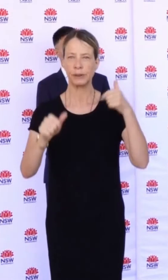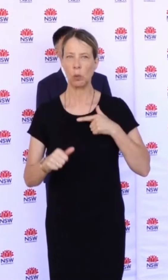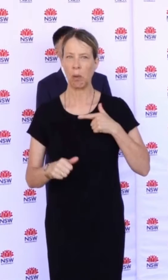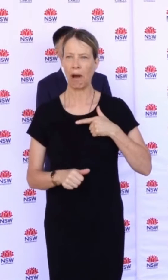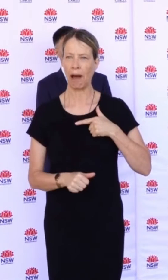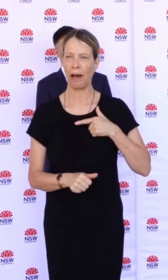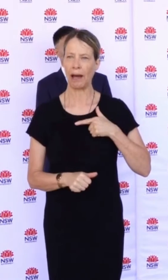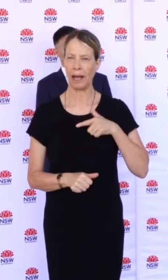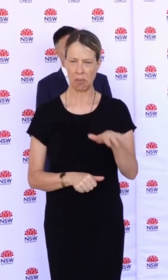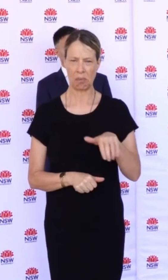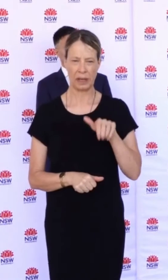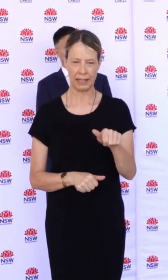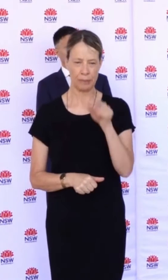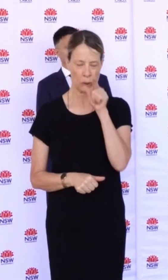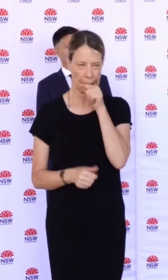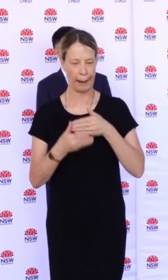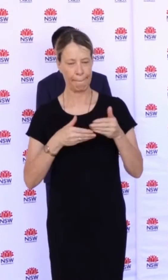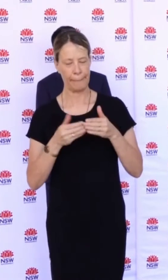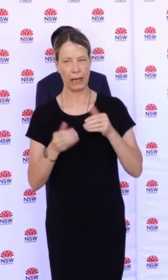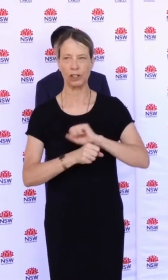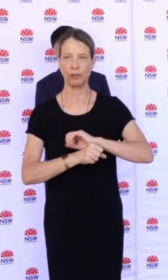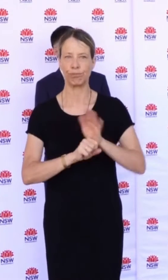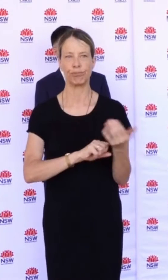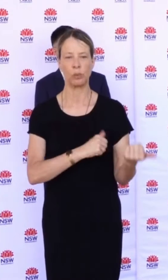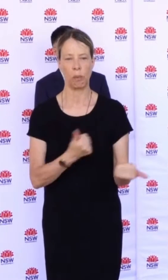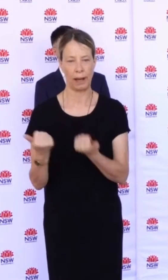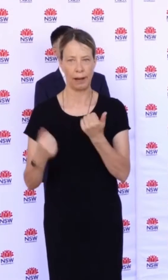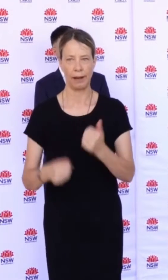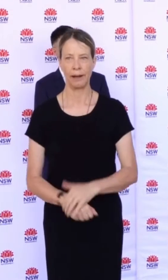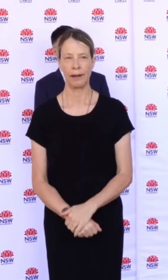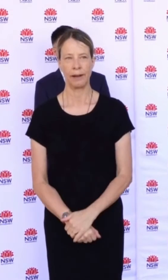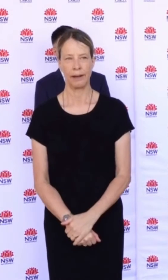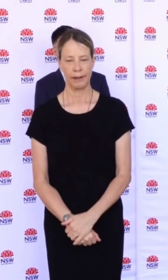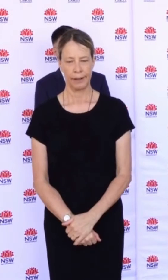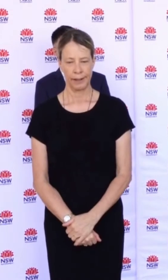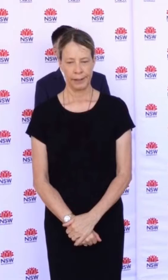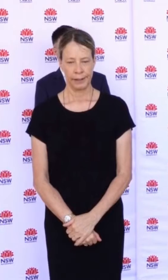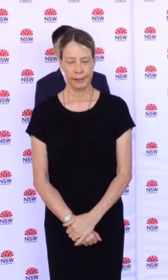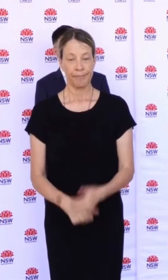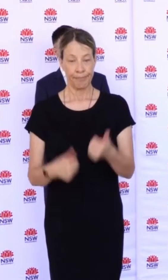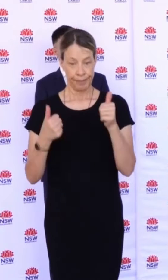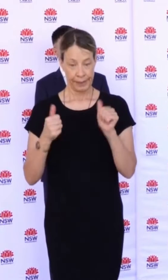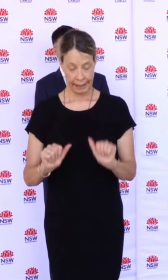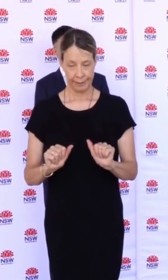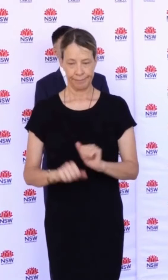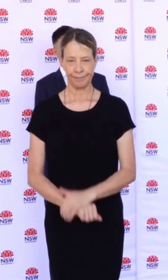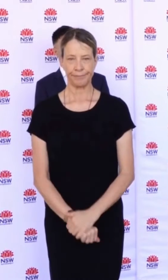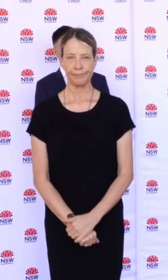expertise in managing COVID-19. Finally, I'd just like to say that